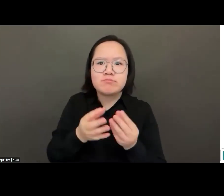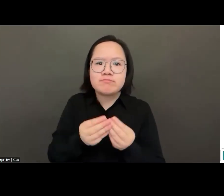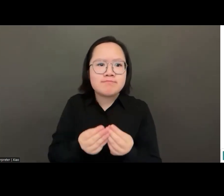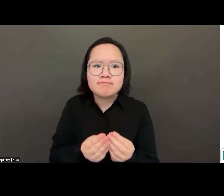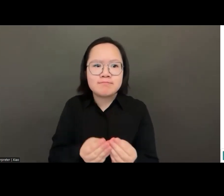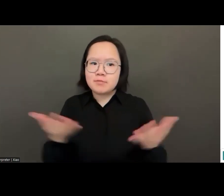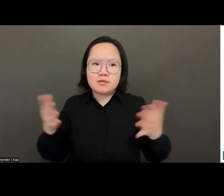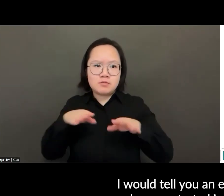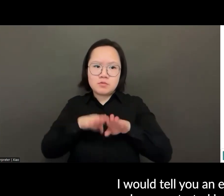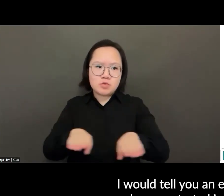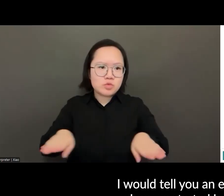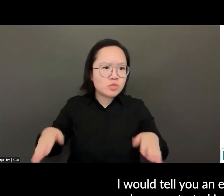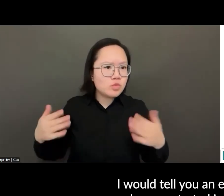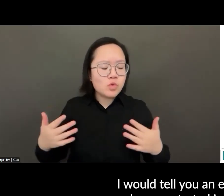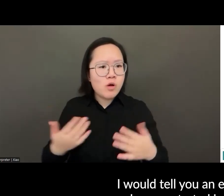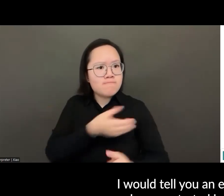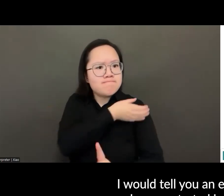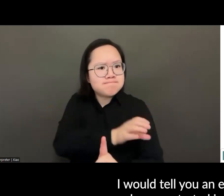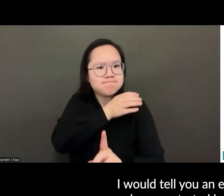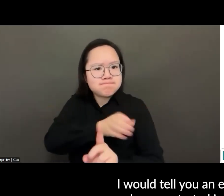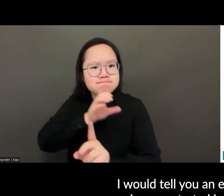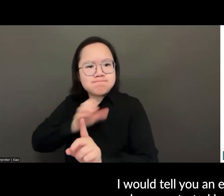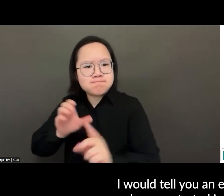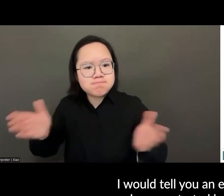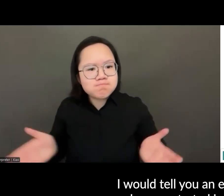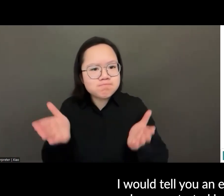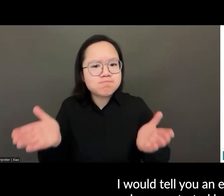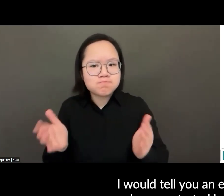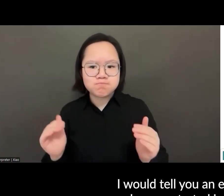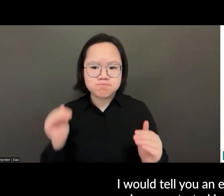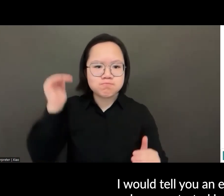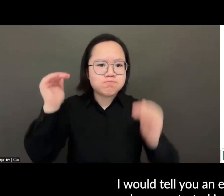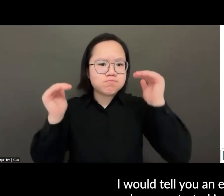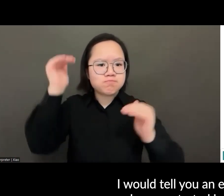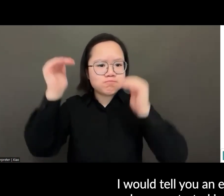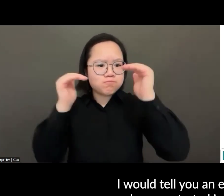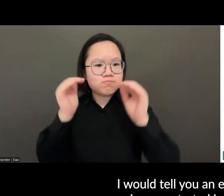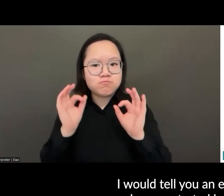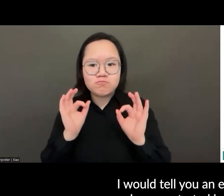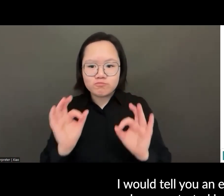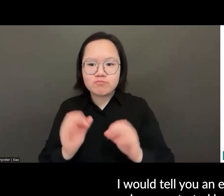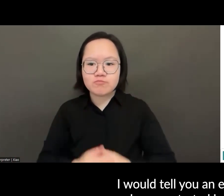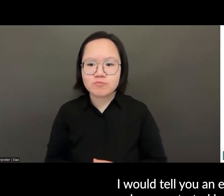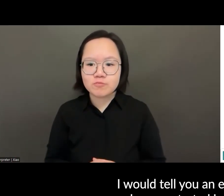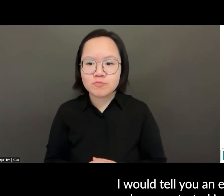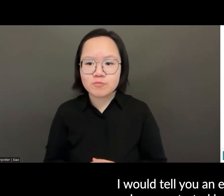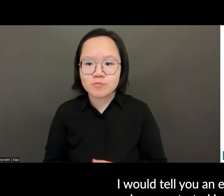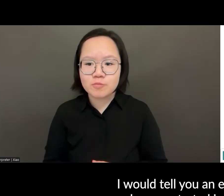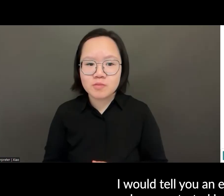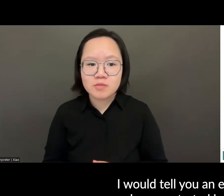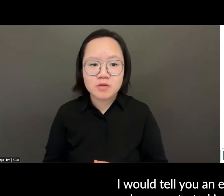schools. I would tell you an example, when we started in